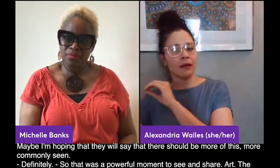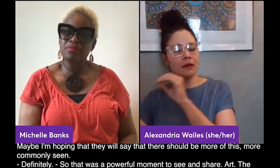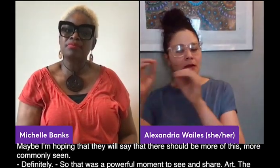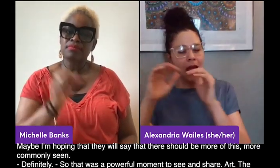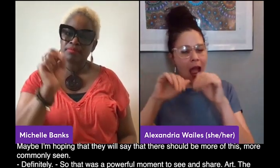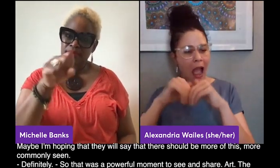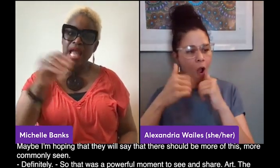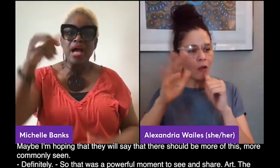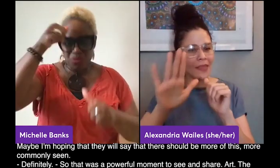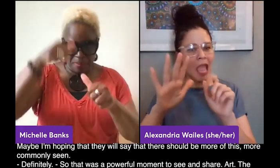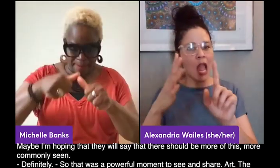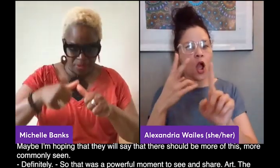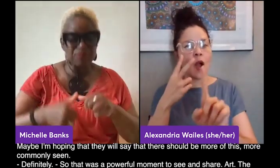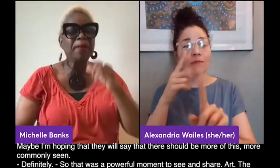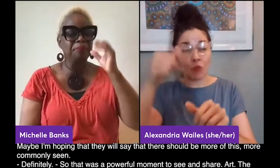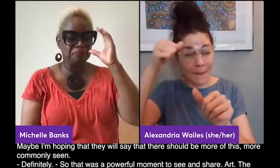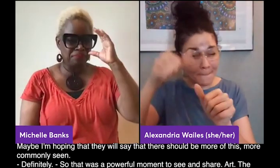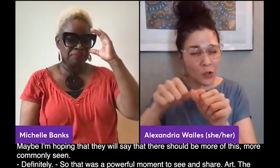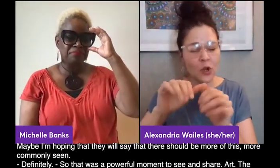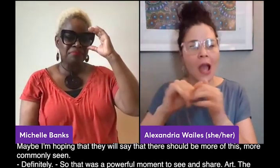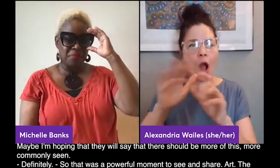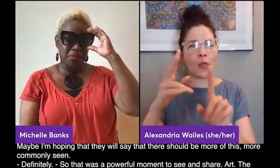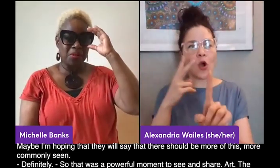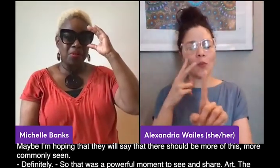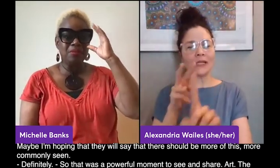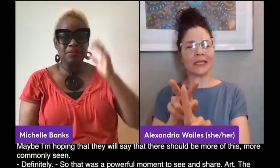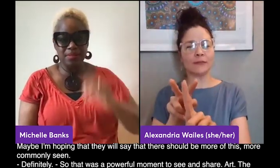what they remember in their perception of the piece.